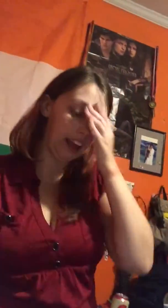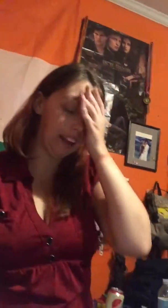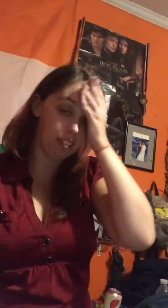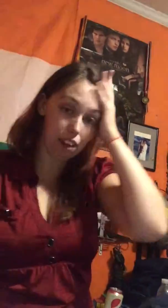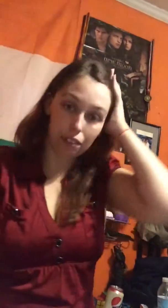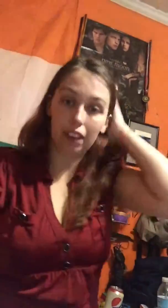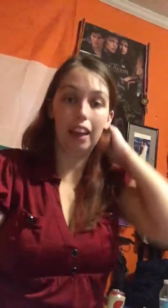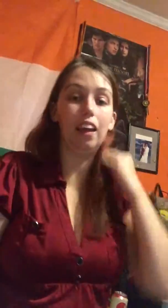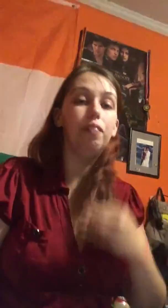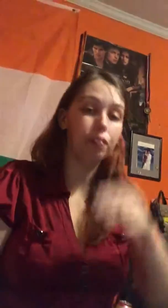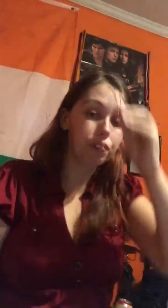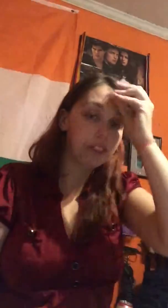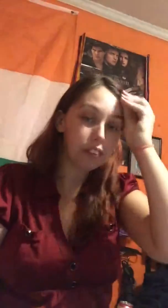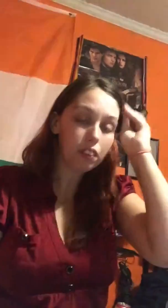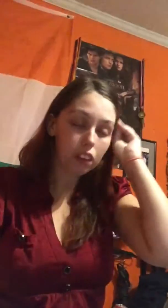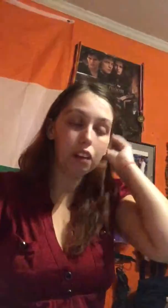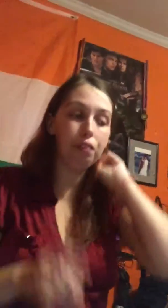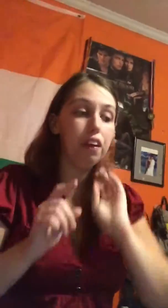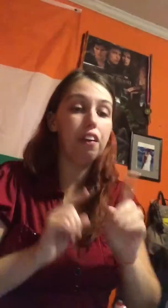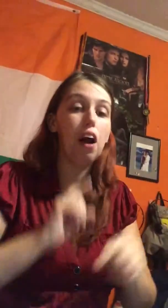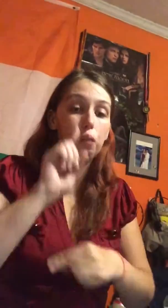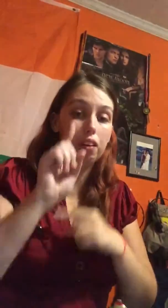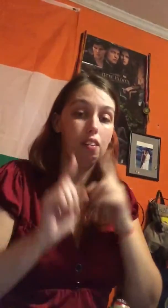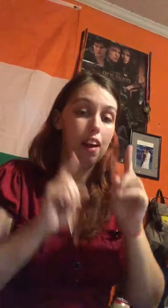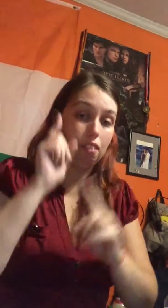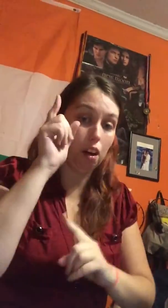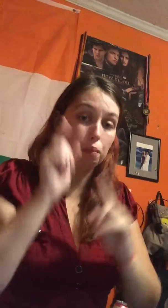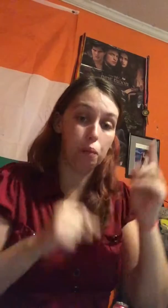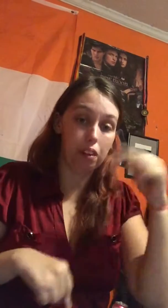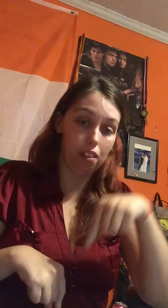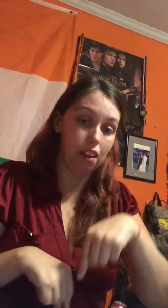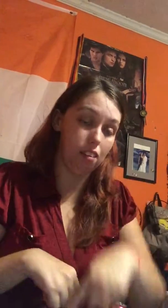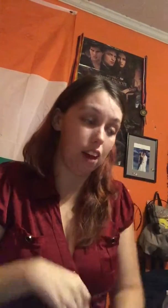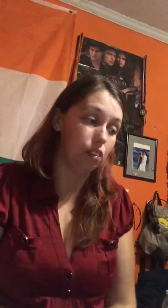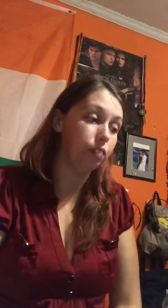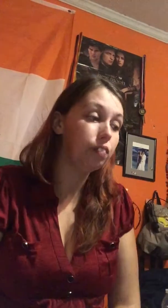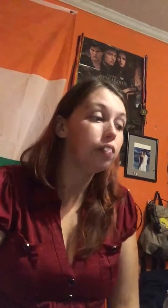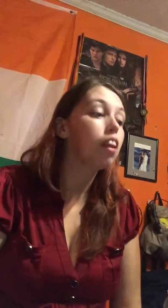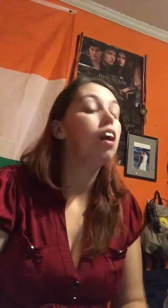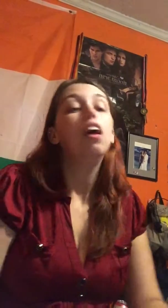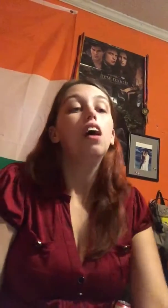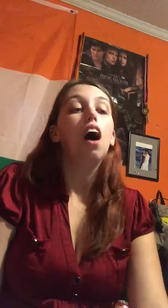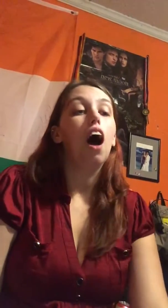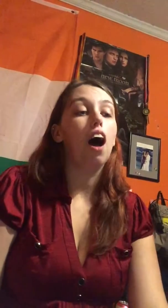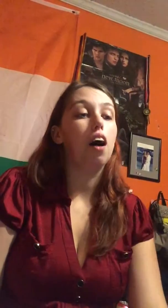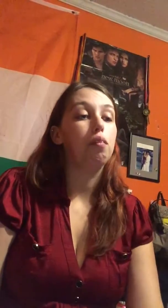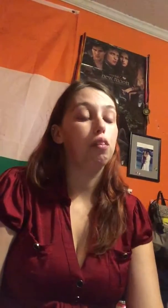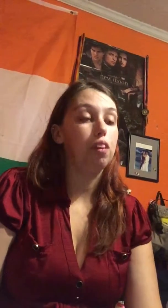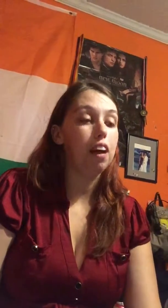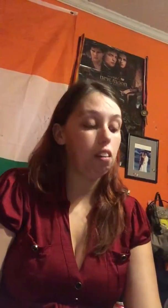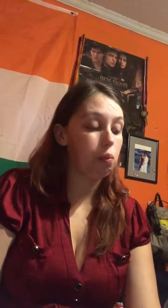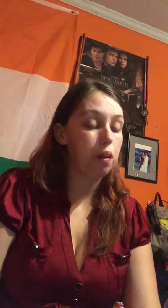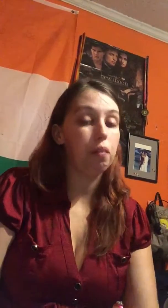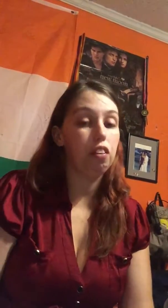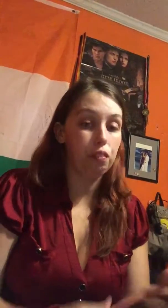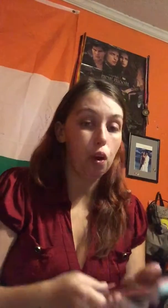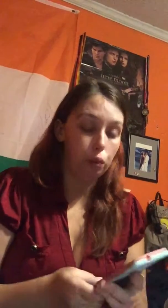it's definitely figuring out what side is up and what side is down. So, that's pretty much it. Oh,